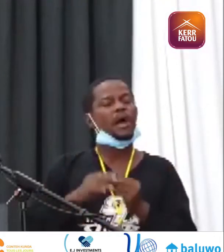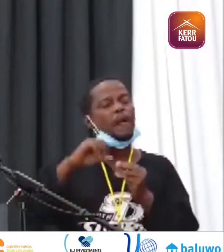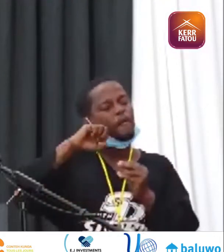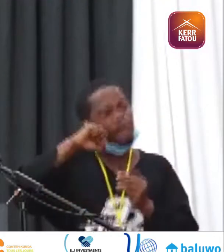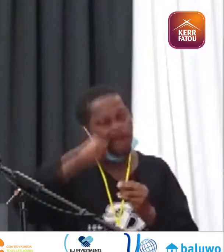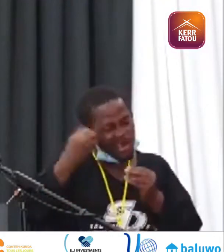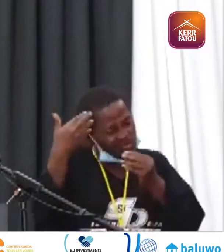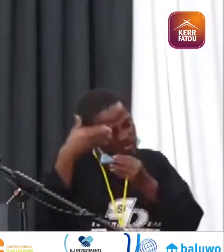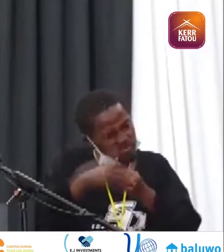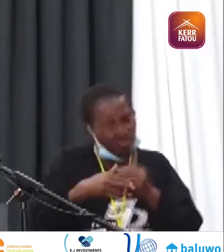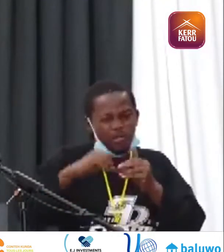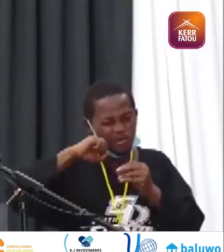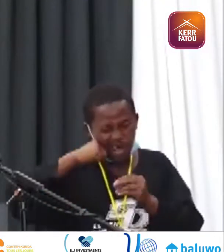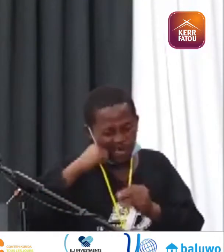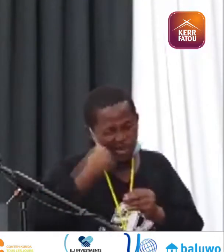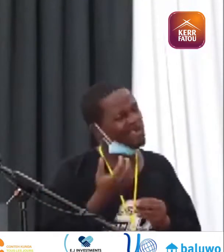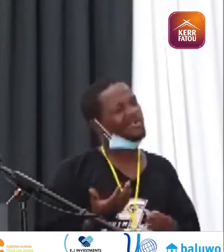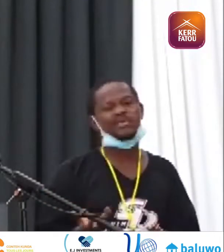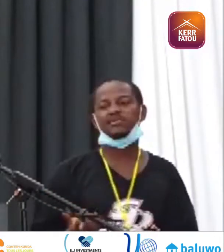blackouts.